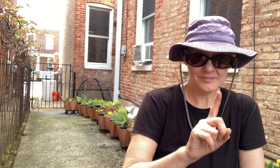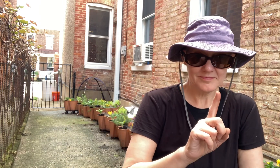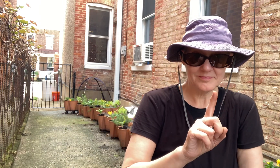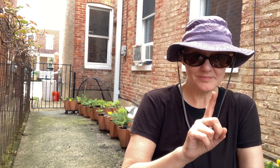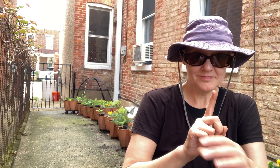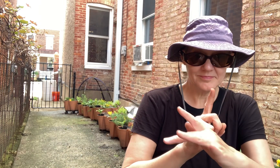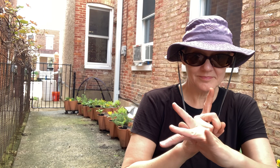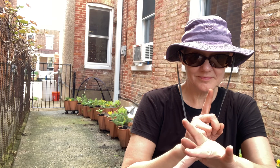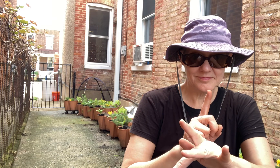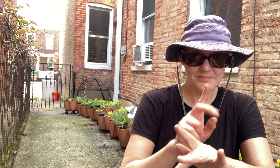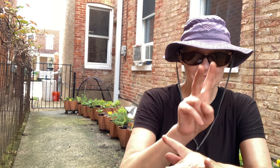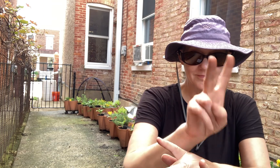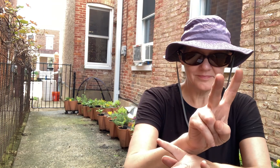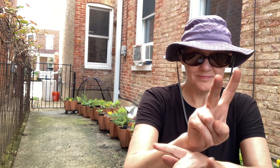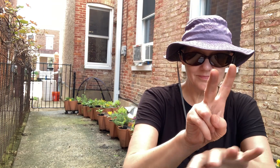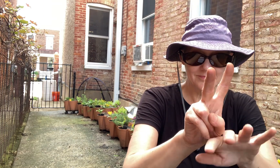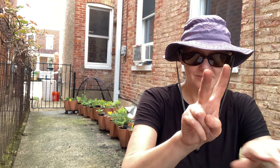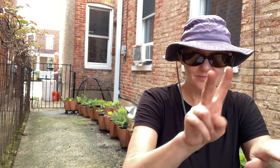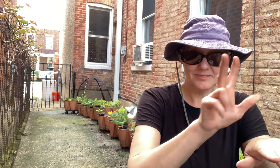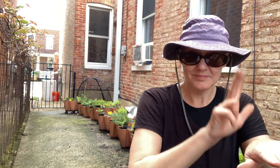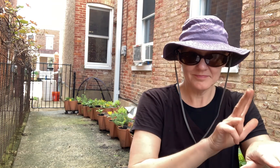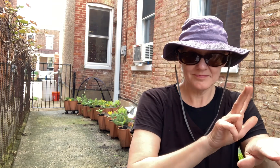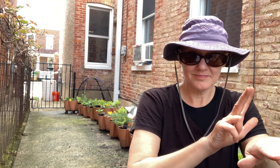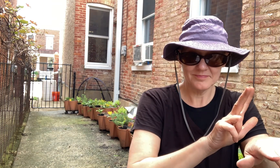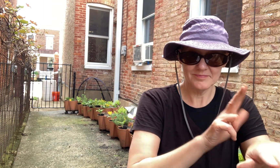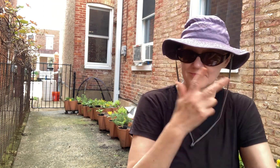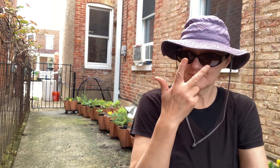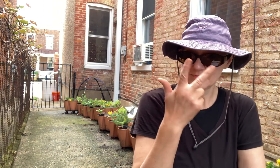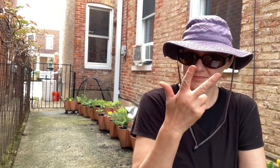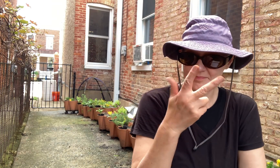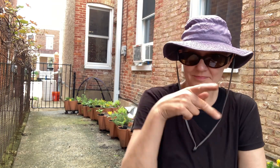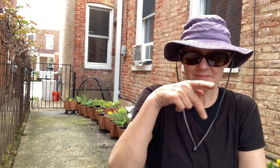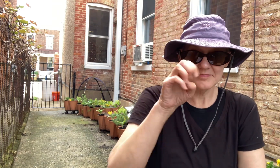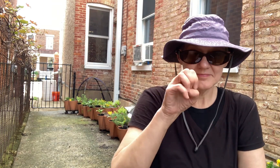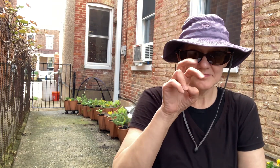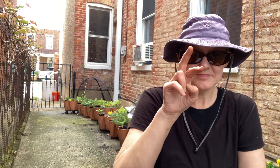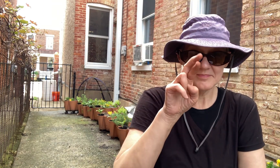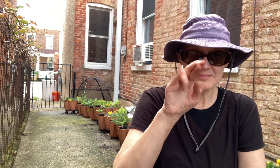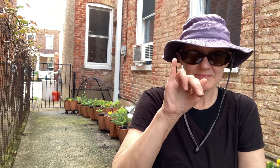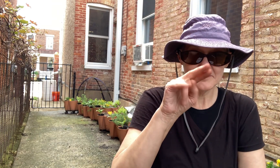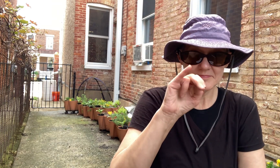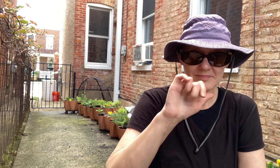green. So right now we have 3 empty pockets.